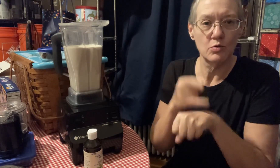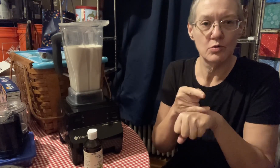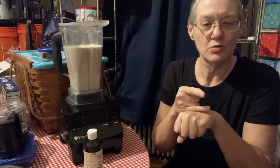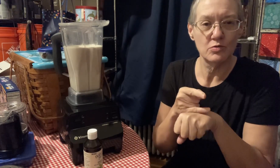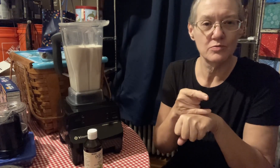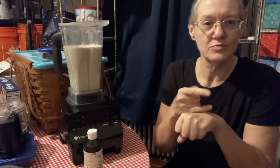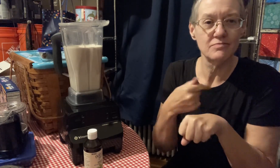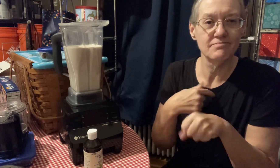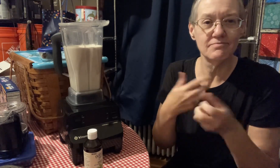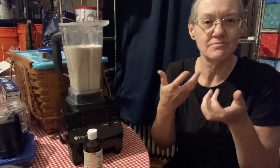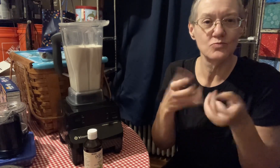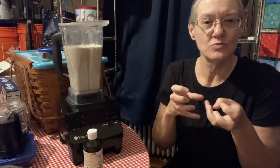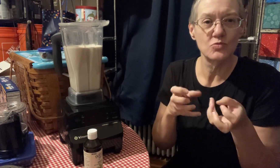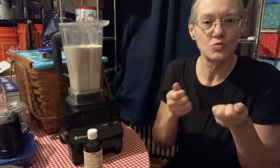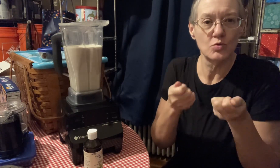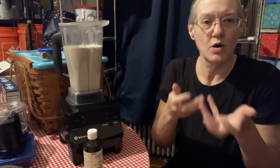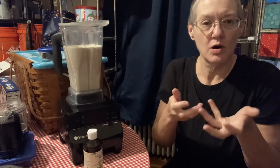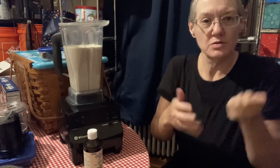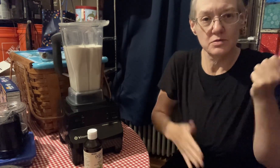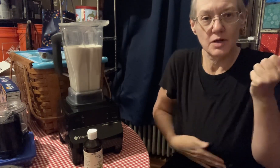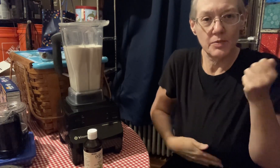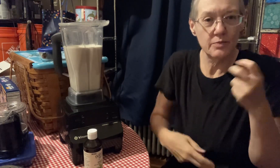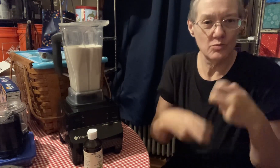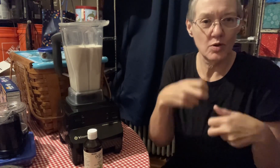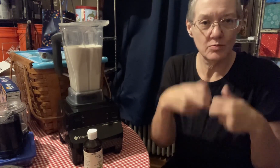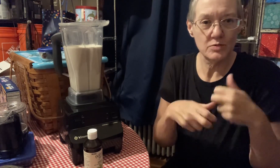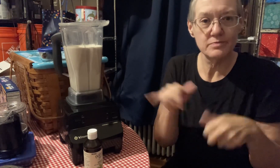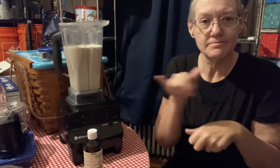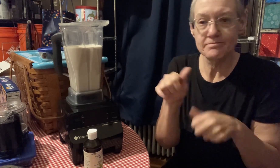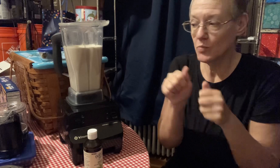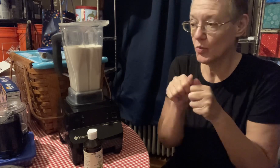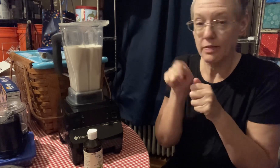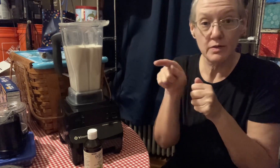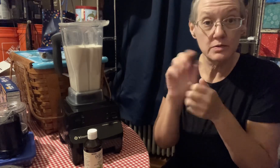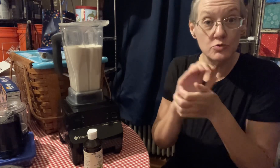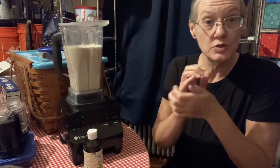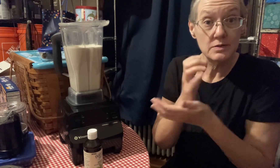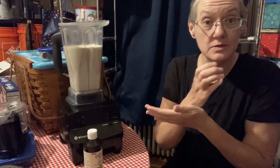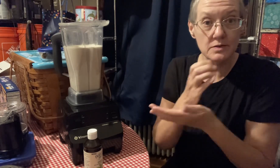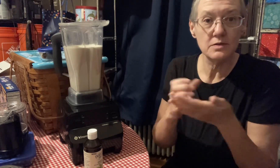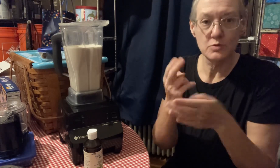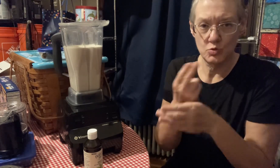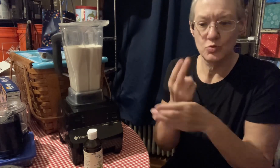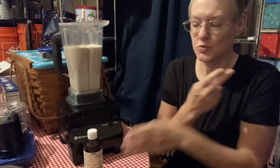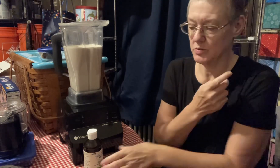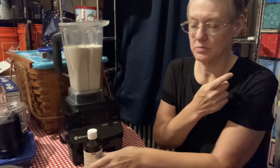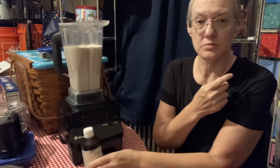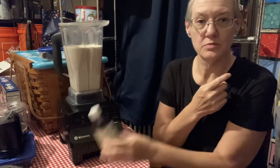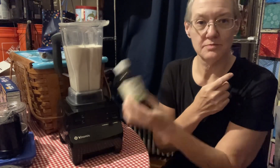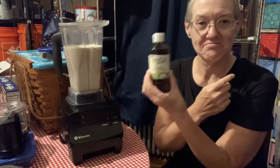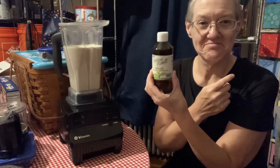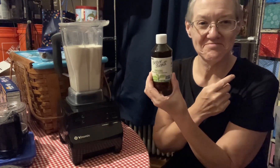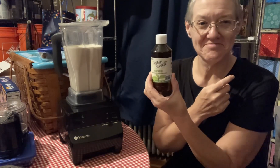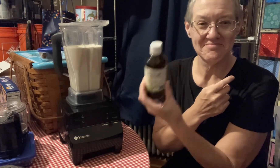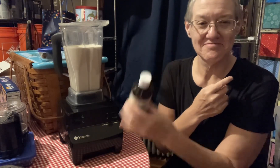alcohols. And the sugar alcohols could cause a lot of stomach upset. But that won't happen with stevia. I use this in